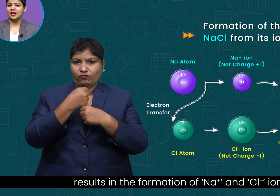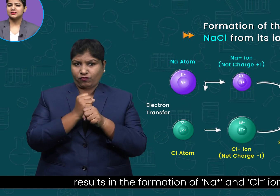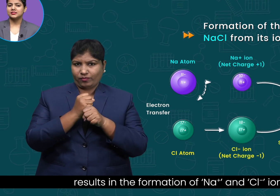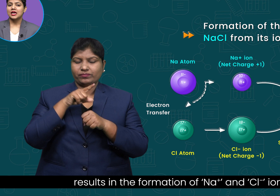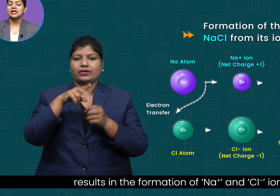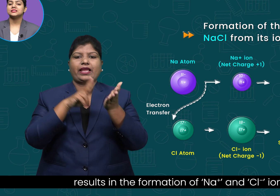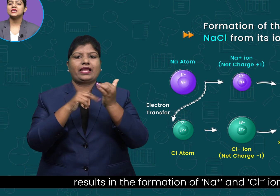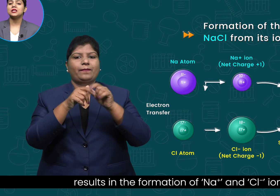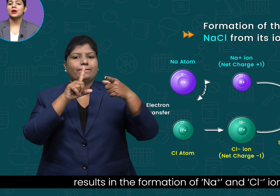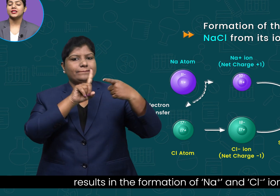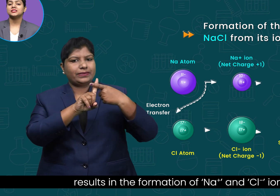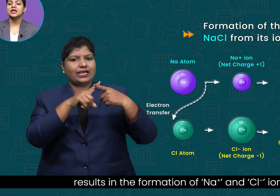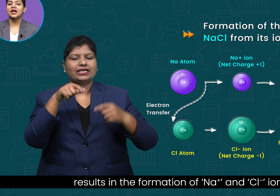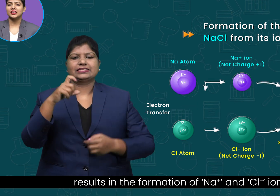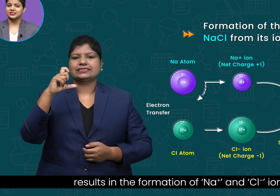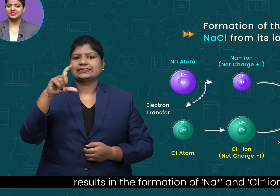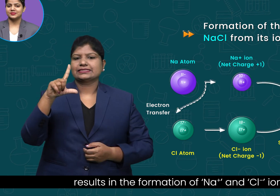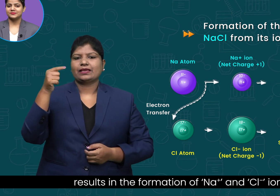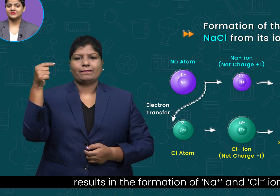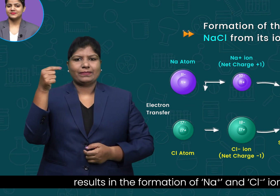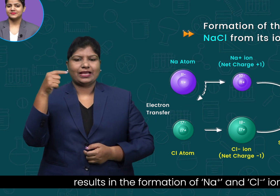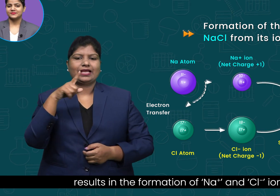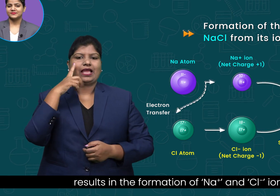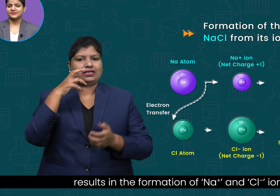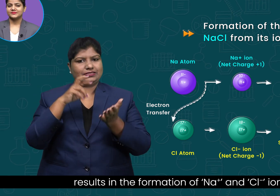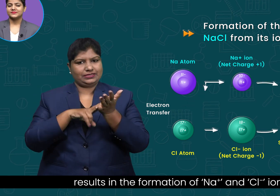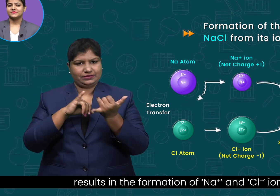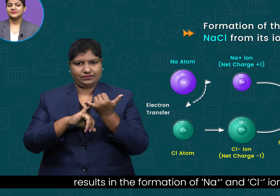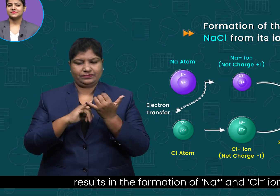Na plus and Cl minus ions.